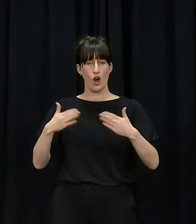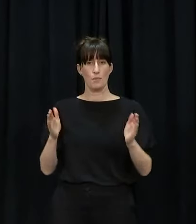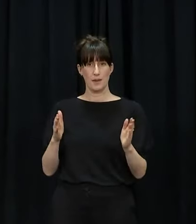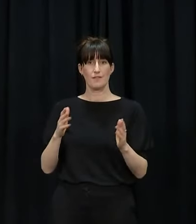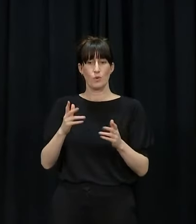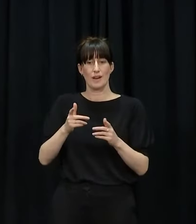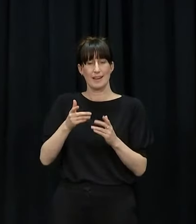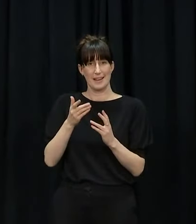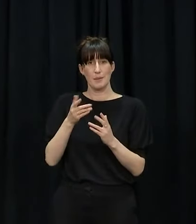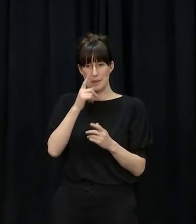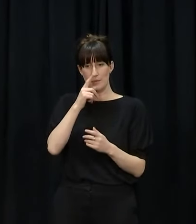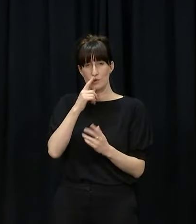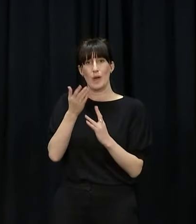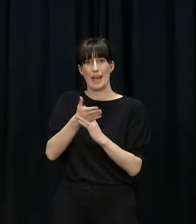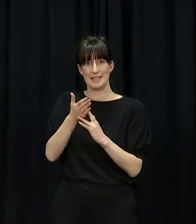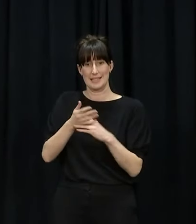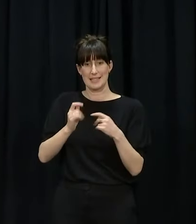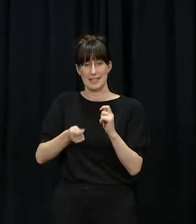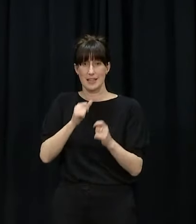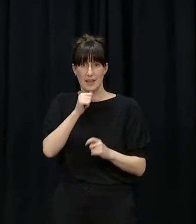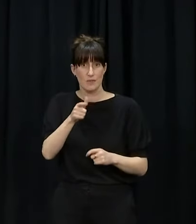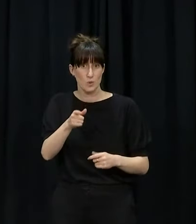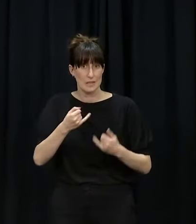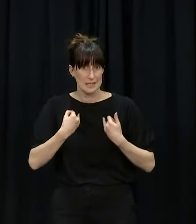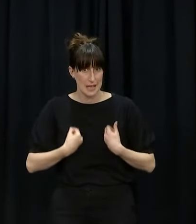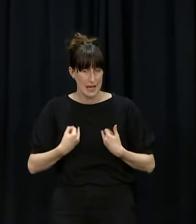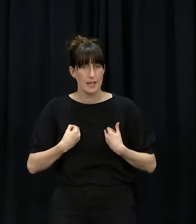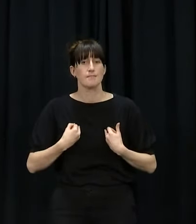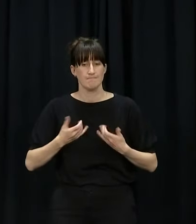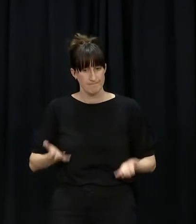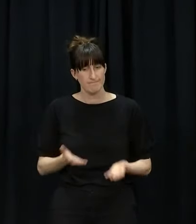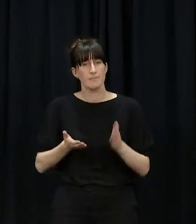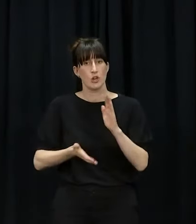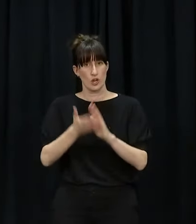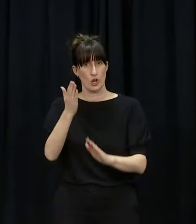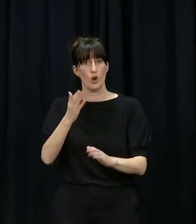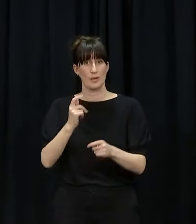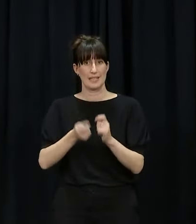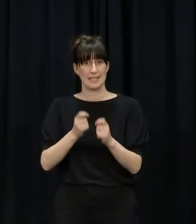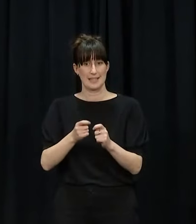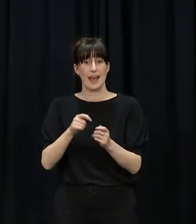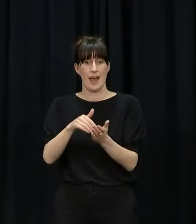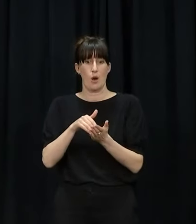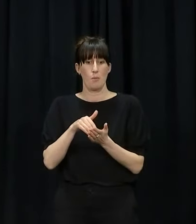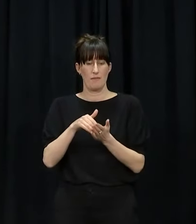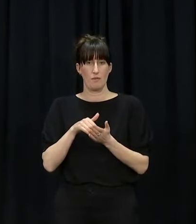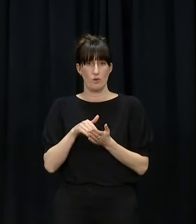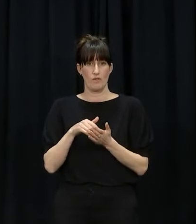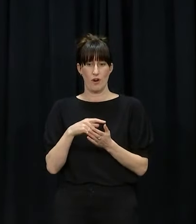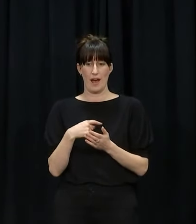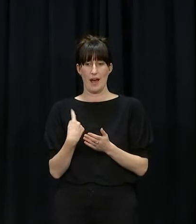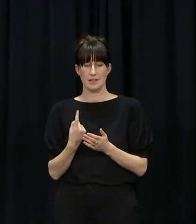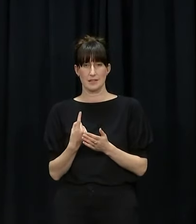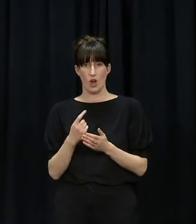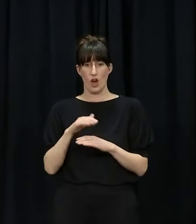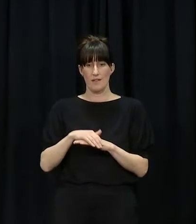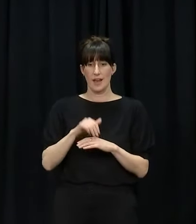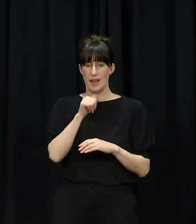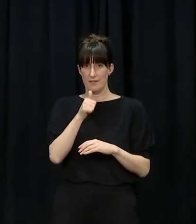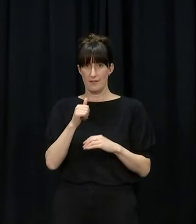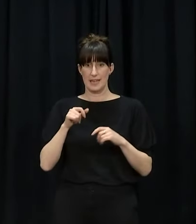We need anyone with symptoms right around the country to get tested to help inform our advice to the government about alert